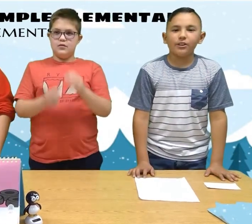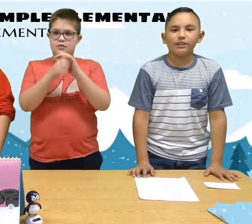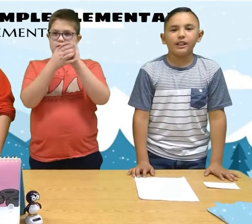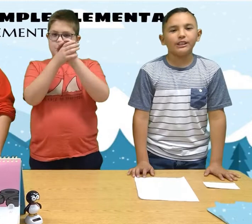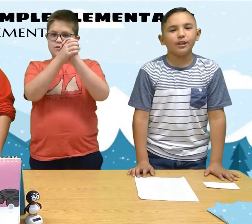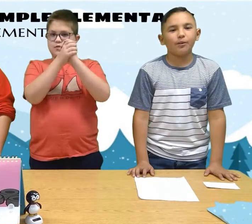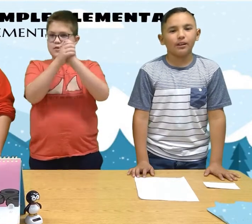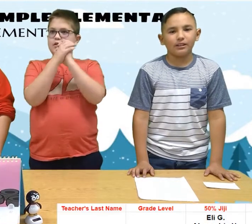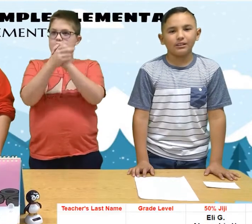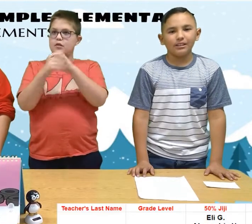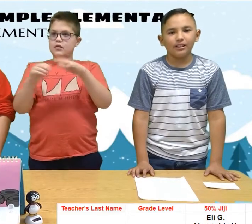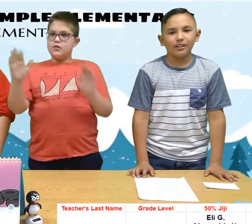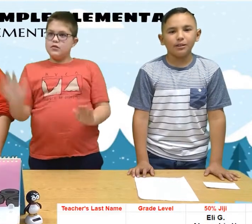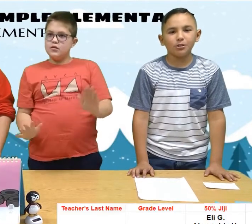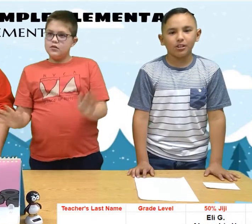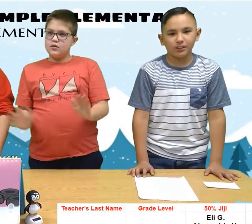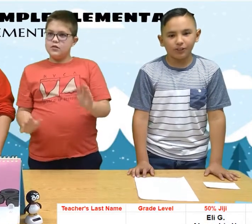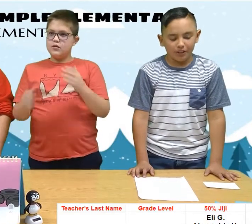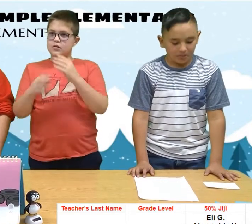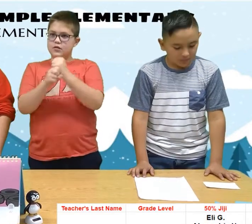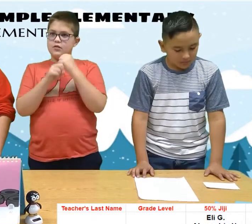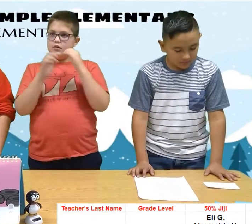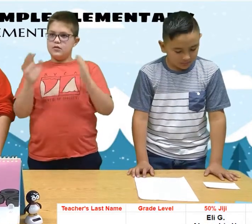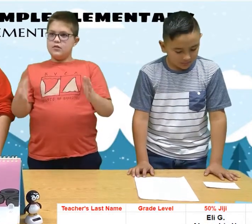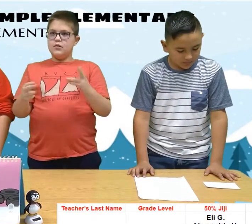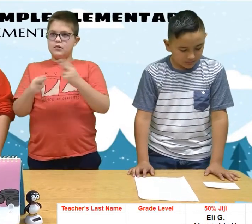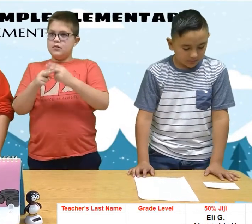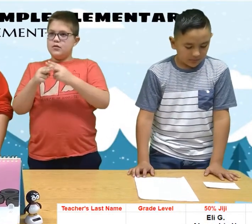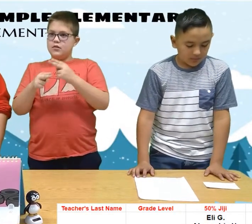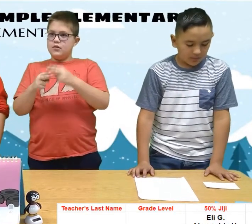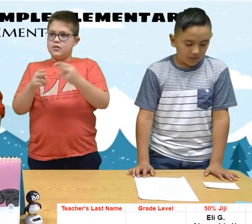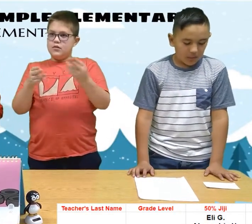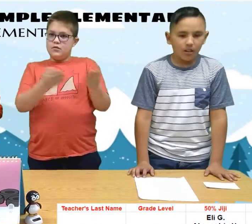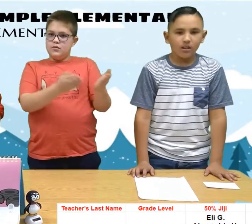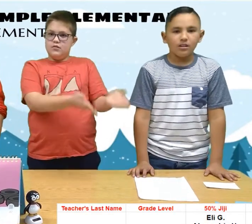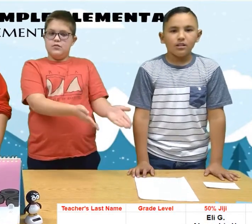Congratulations to our GG winners. Your names are on the screen.